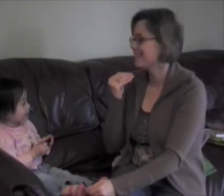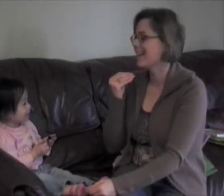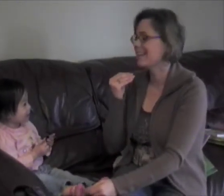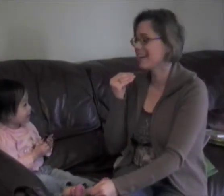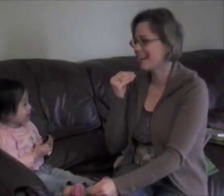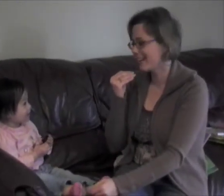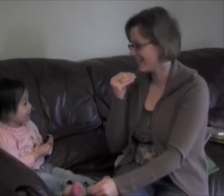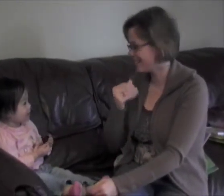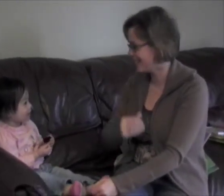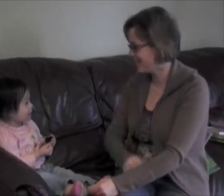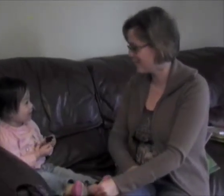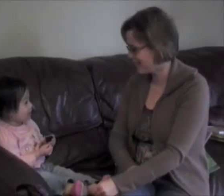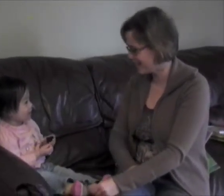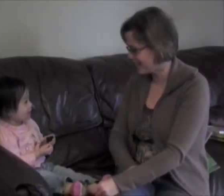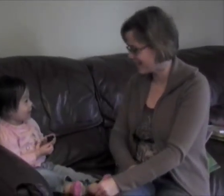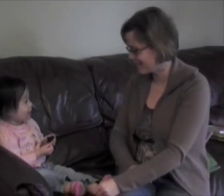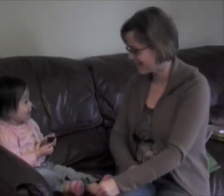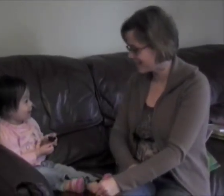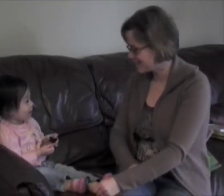Night night, sleepies.